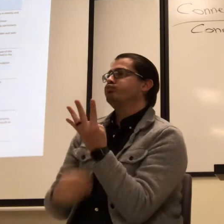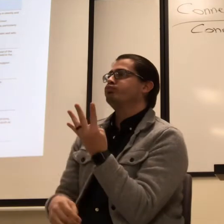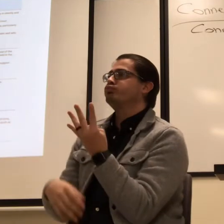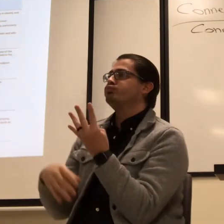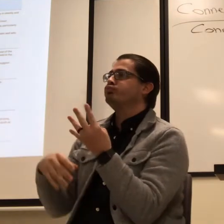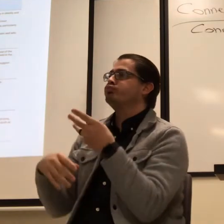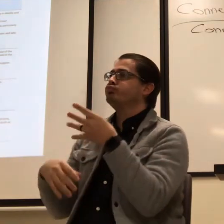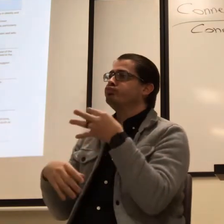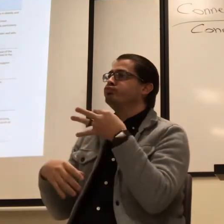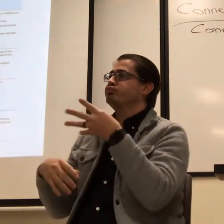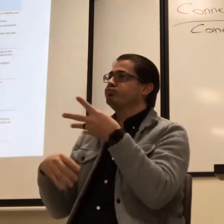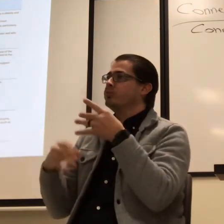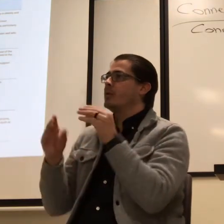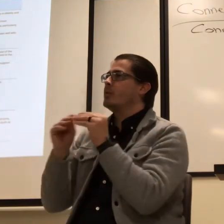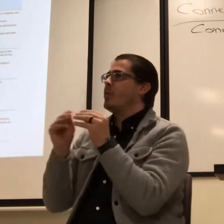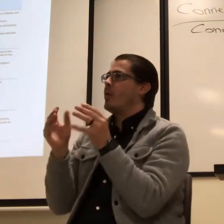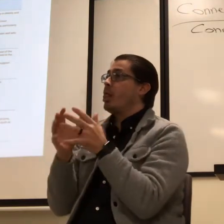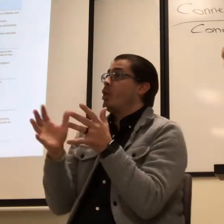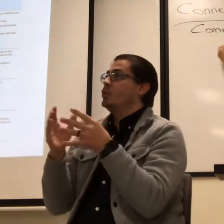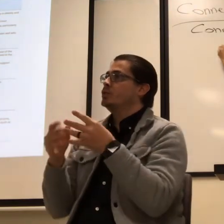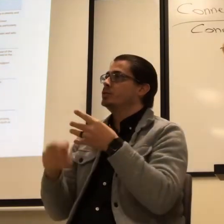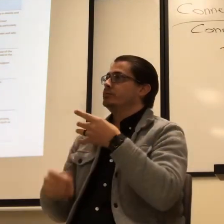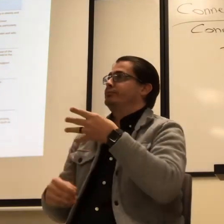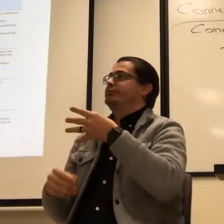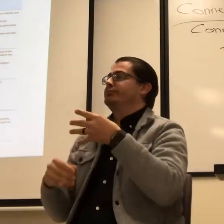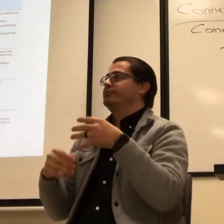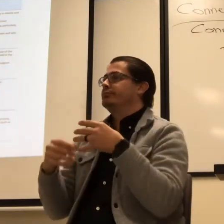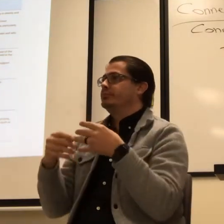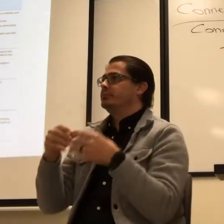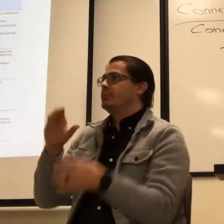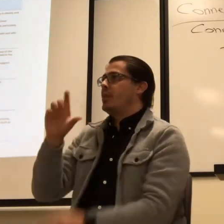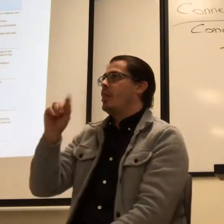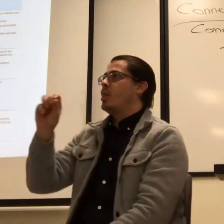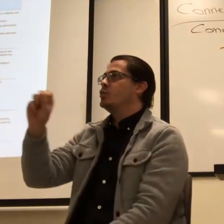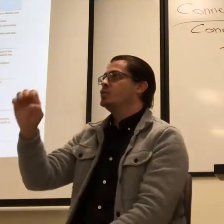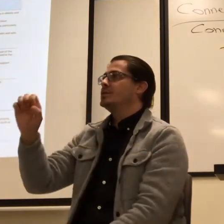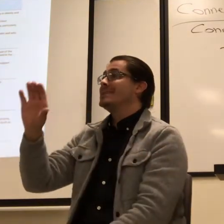packed, it's like a loose CT.